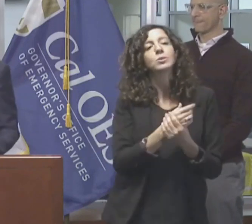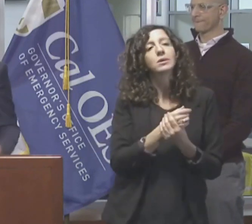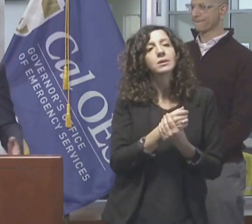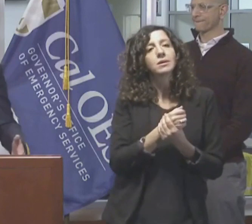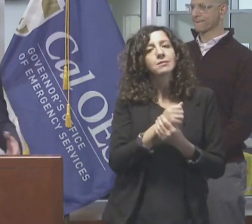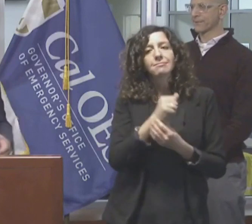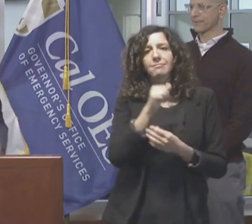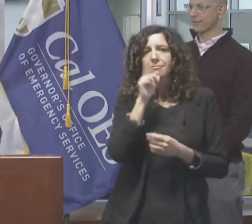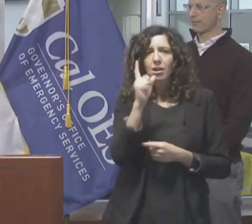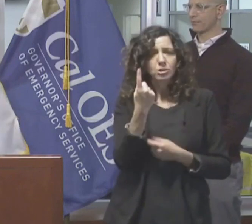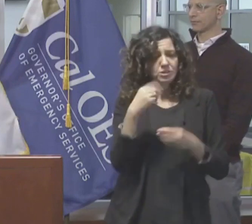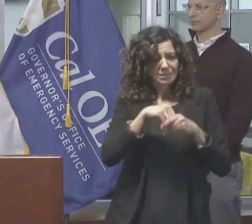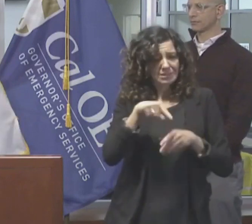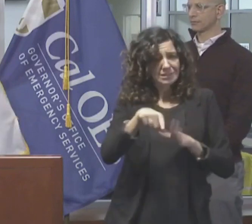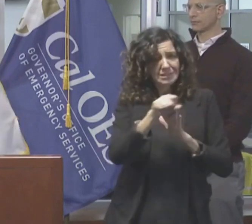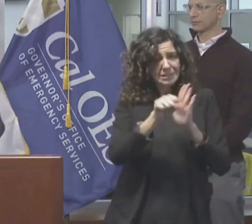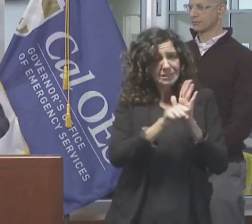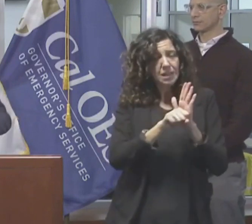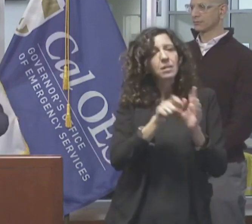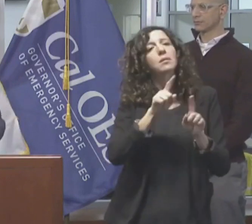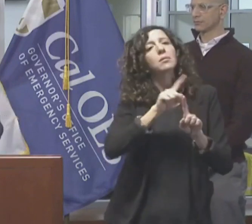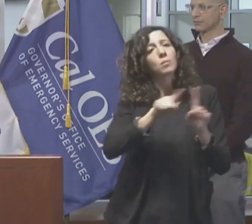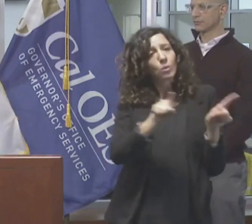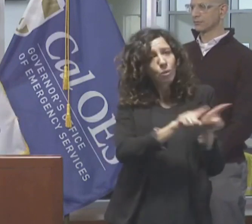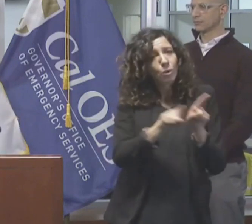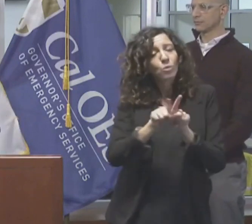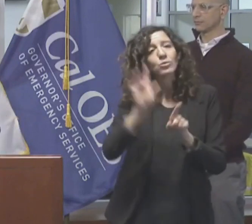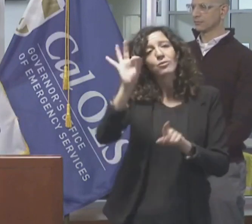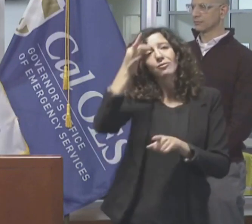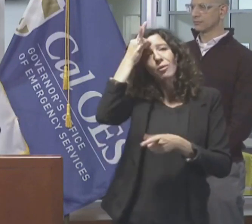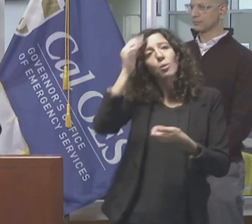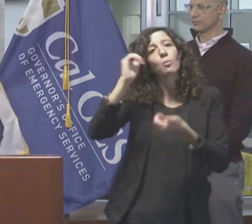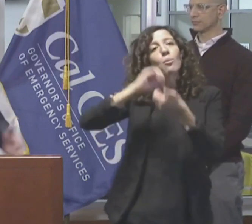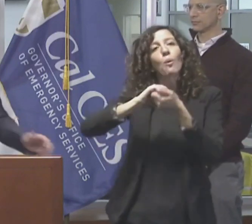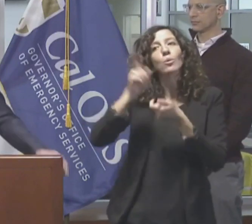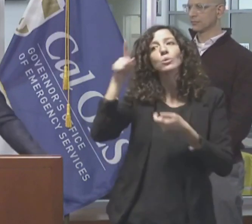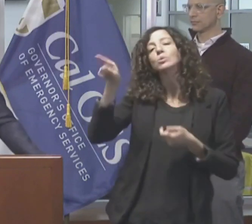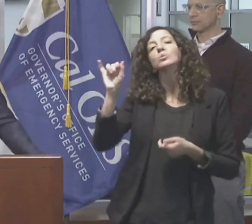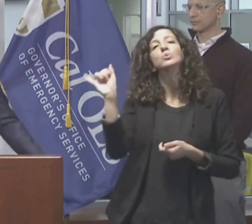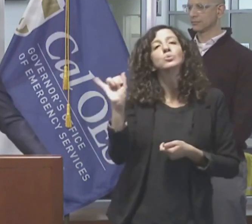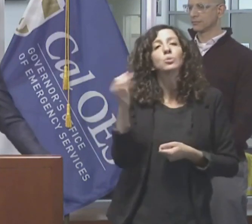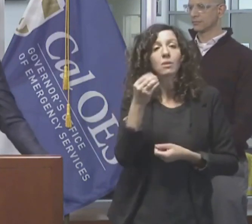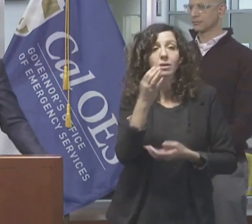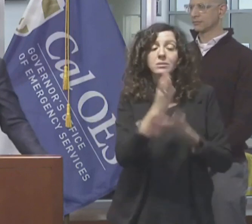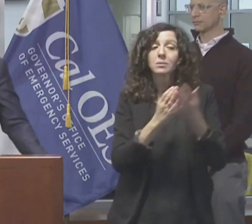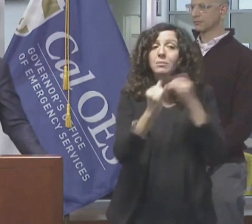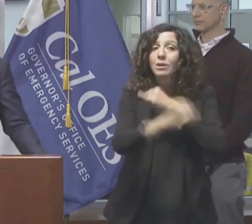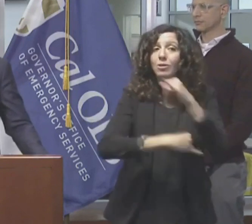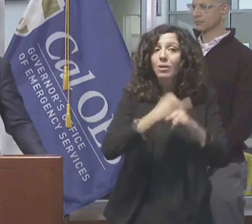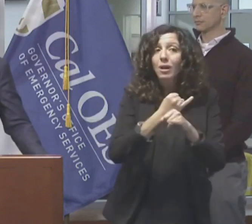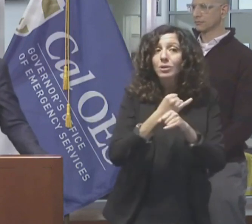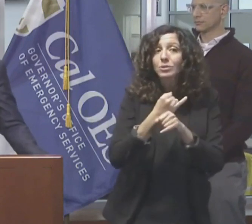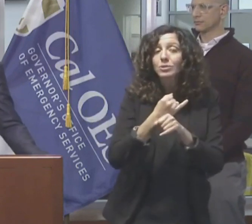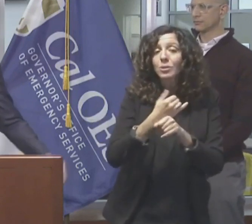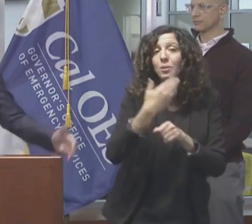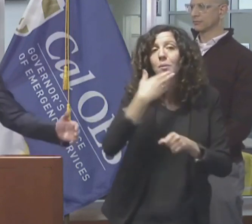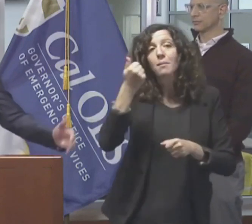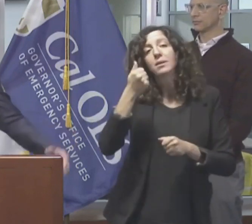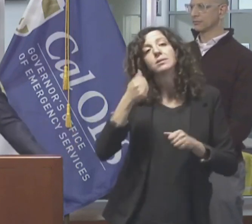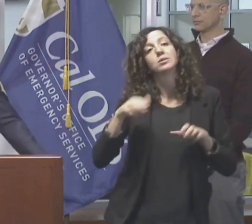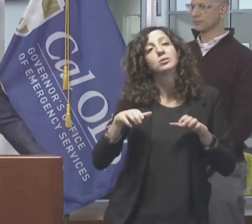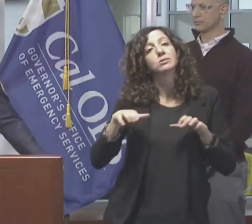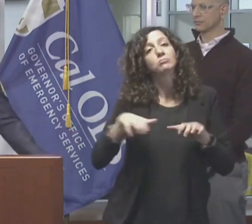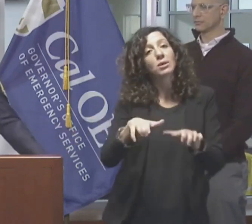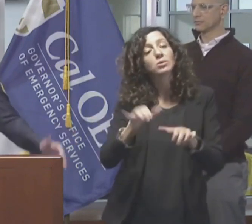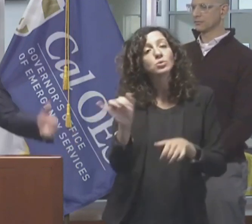not just within the state at a local level, state level, but our federal partners, and by some international best practices. And to the extent